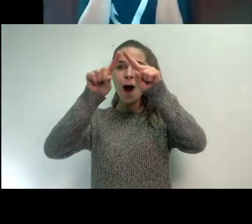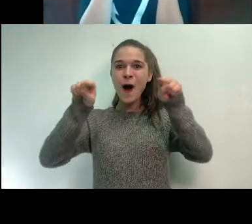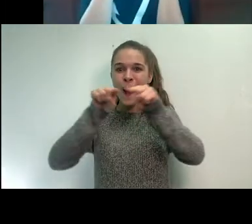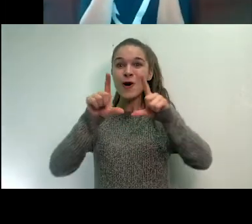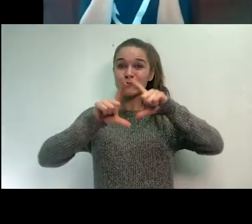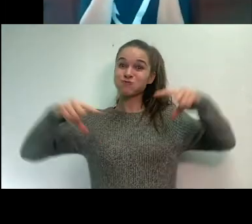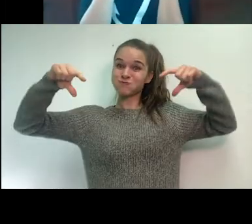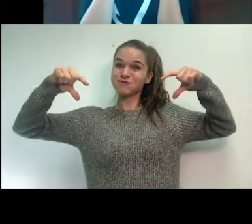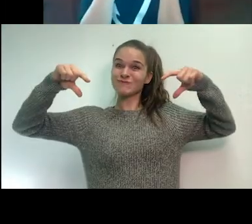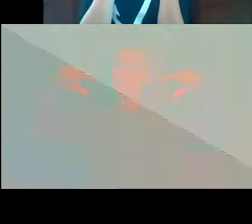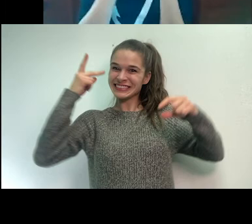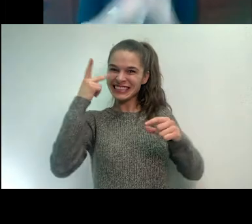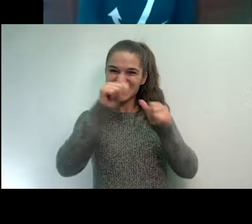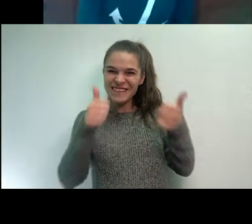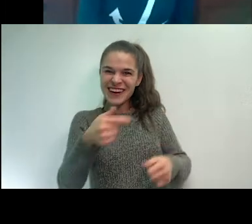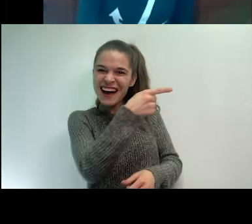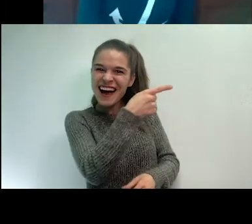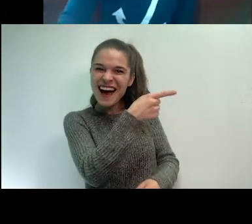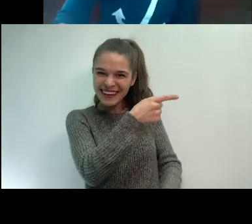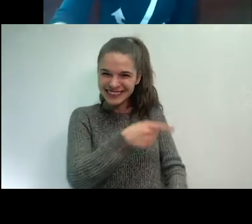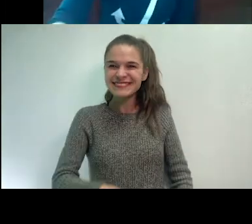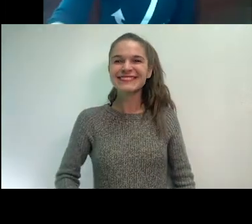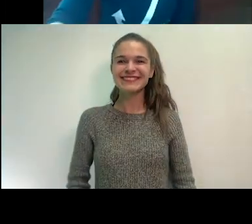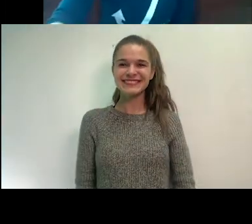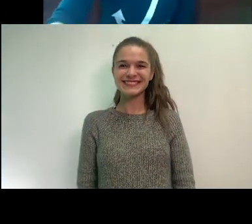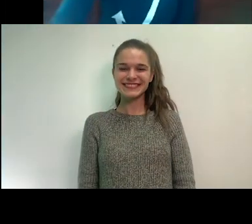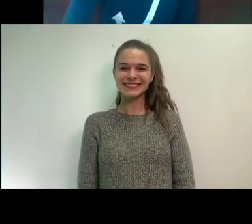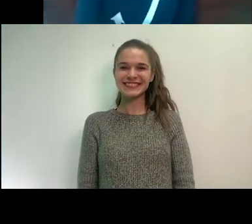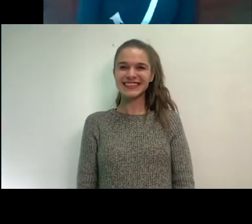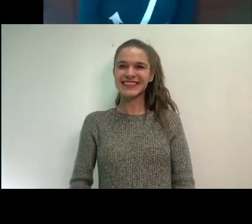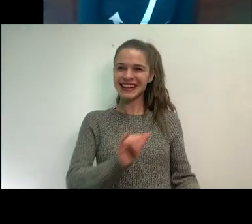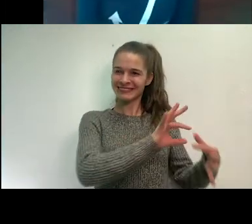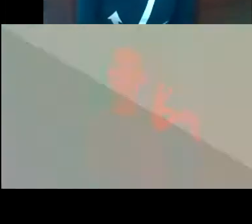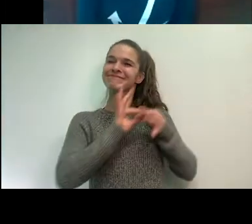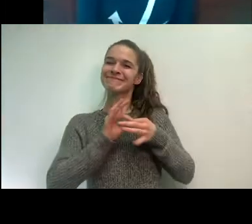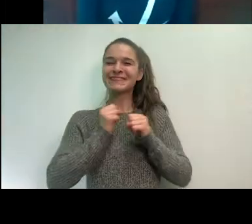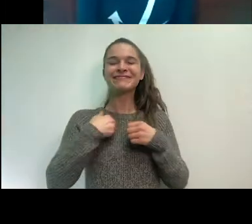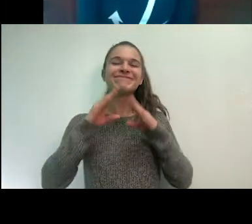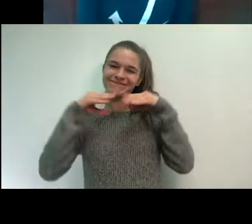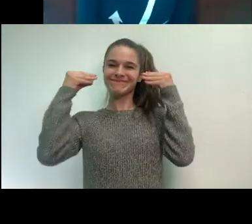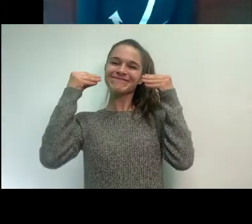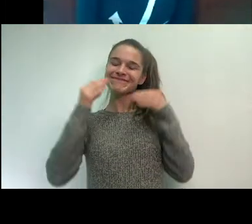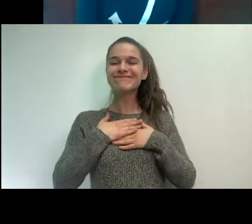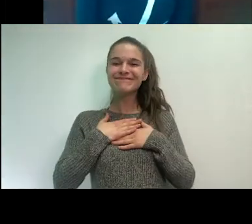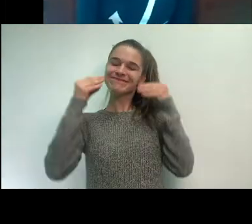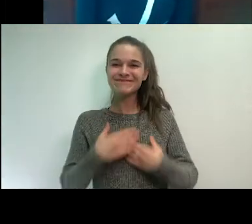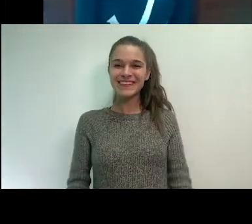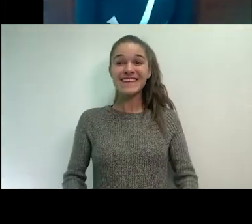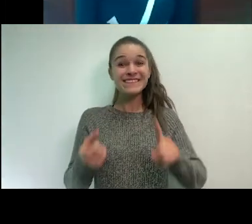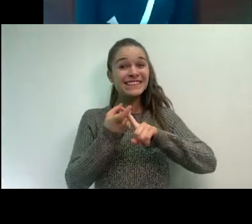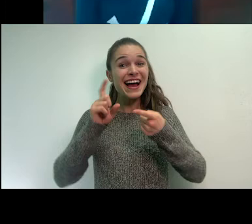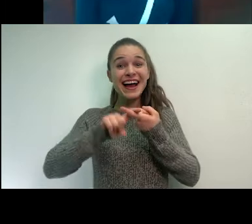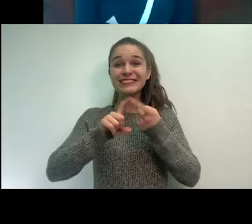a smile. Well, friends definitely make me feel happy. Friends make